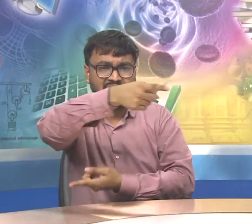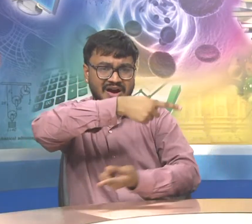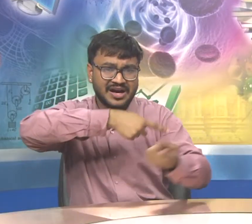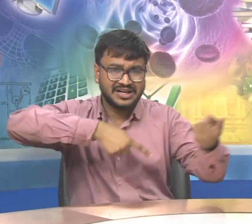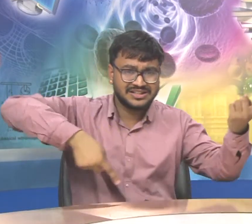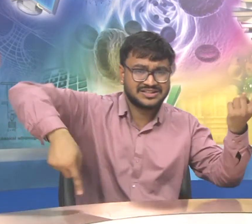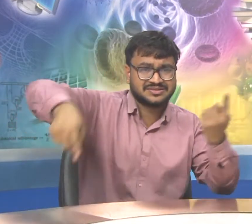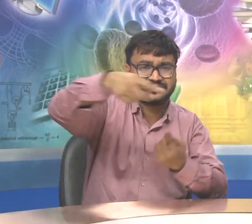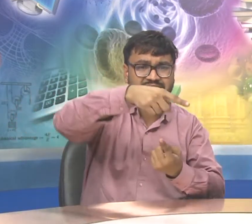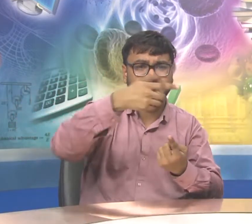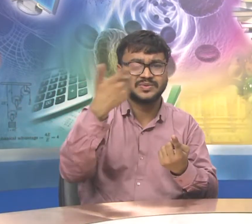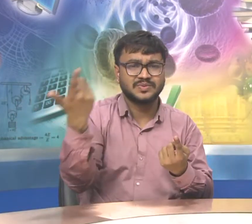Legislation.